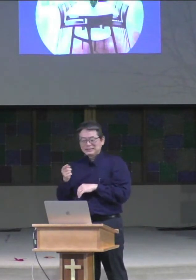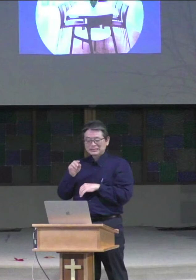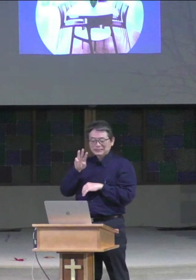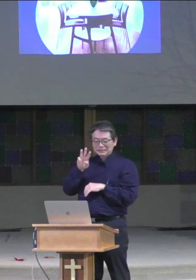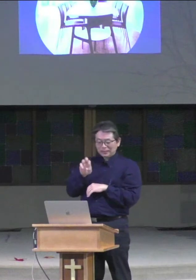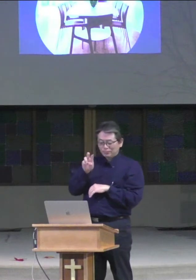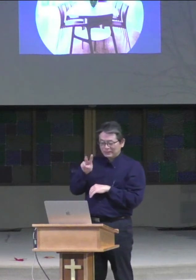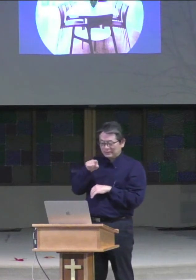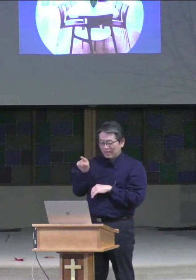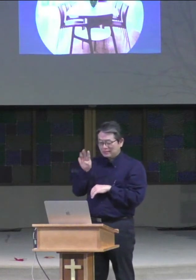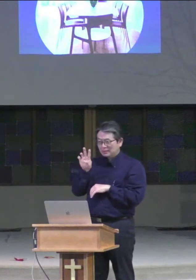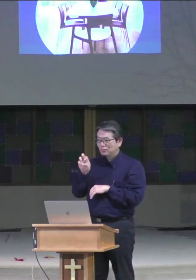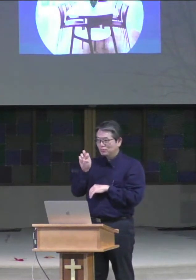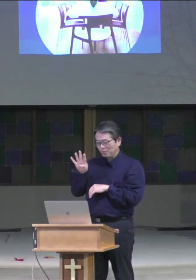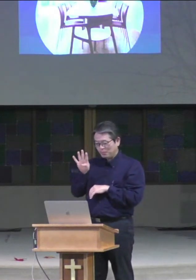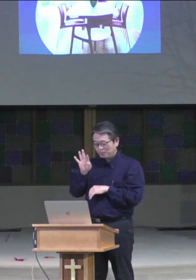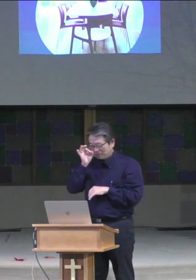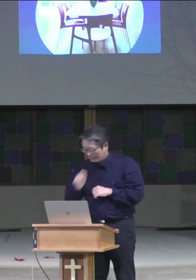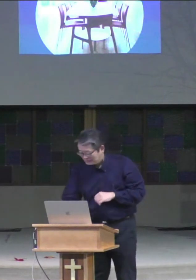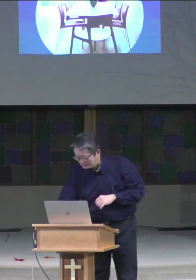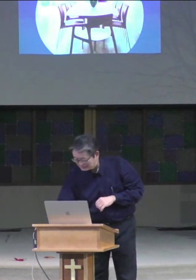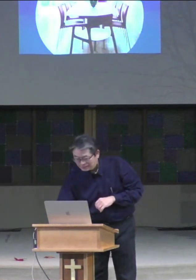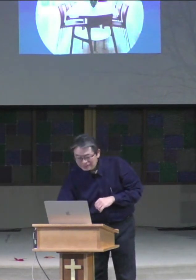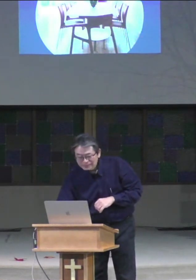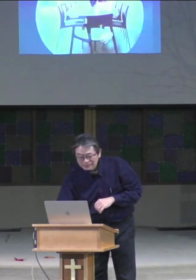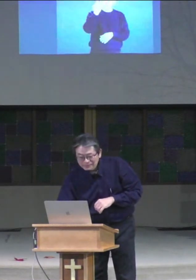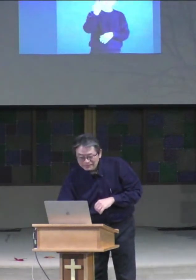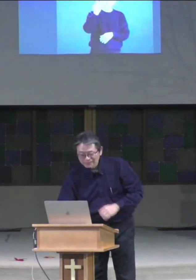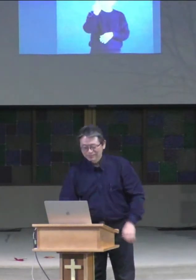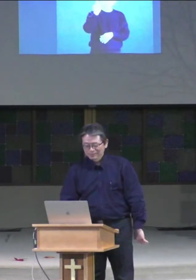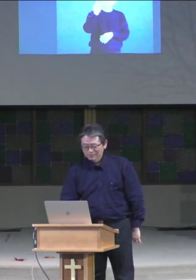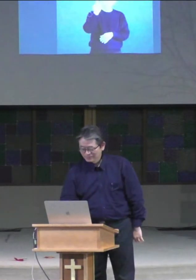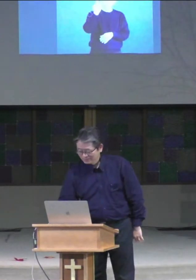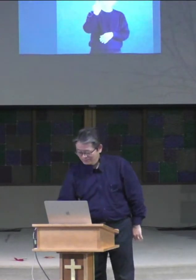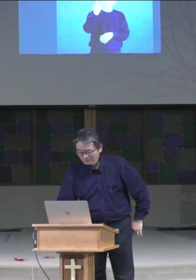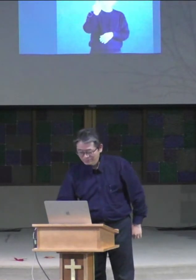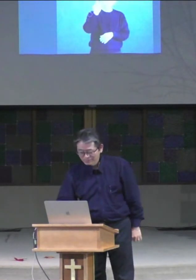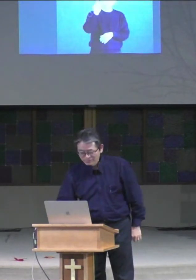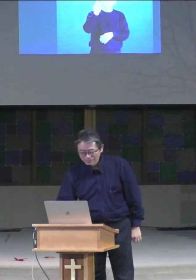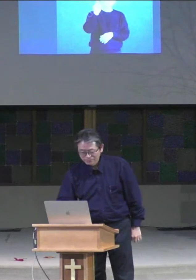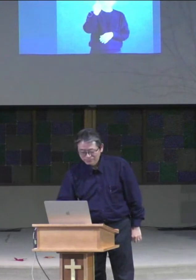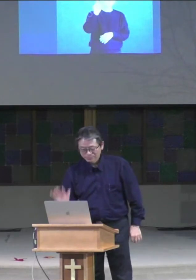Next thing, in verses 32 through 34, I'm going to show them again.